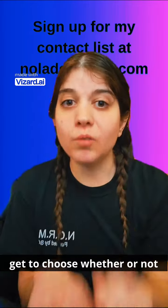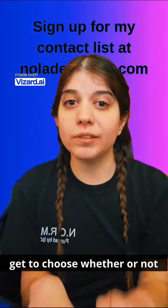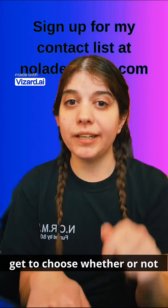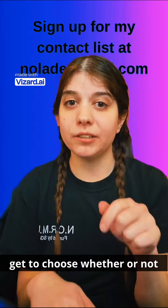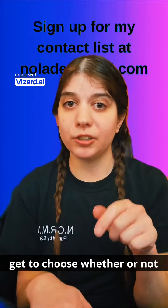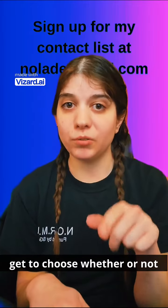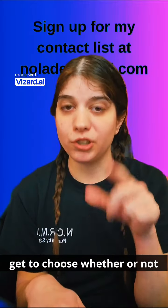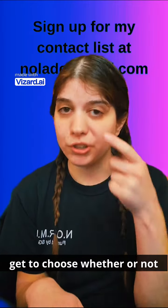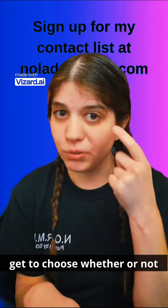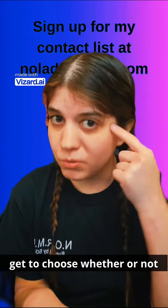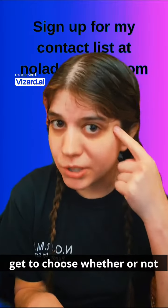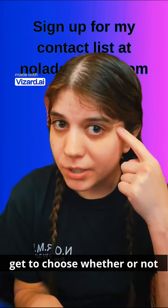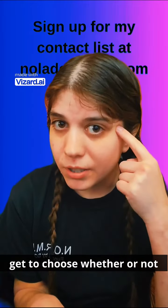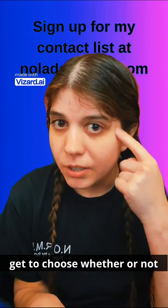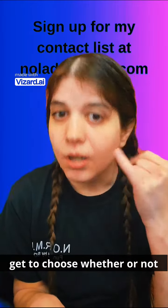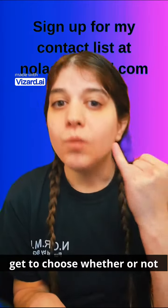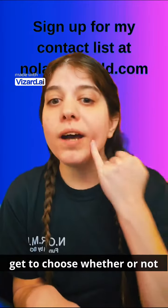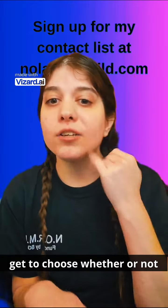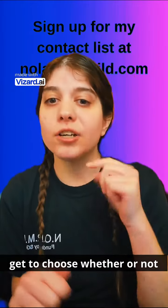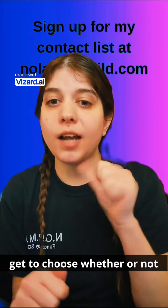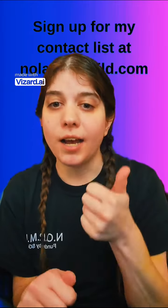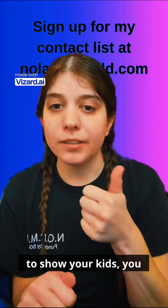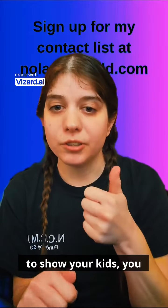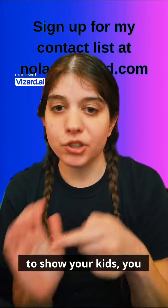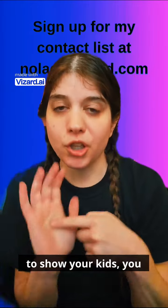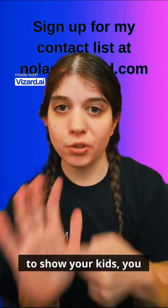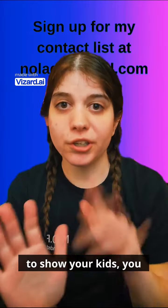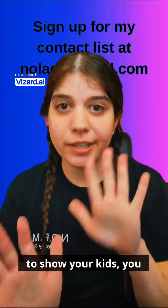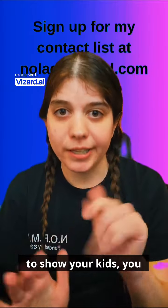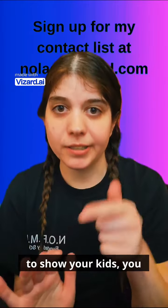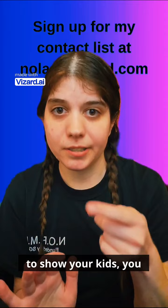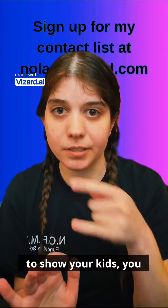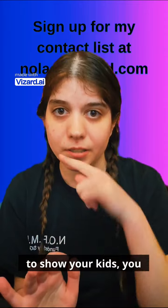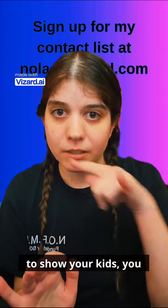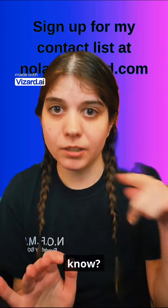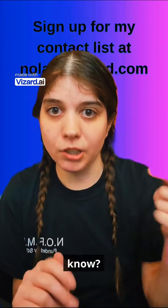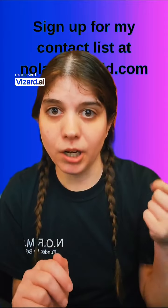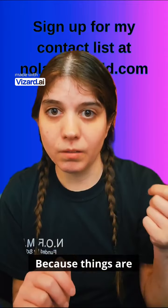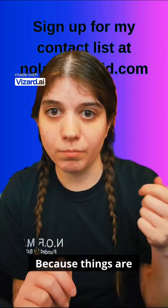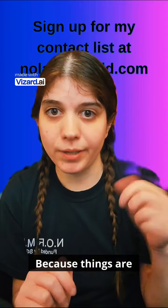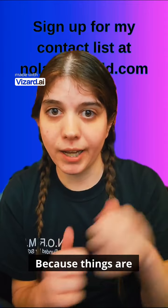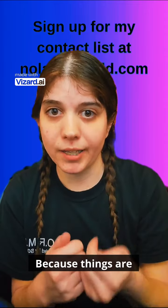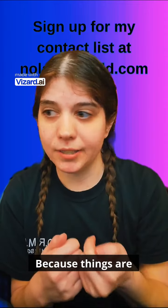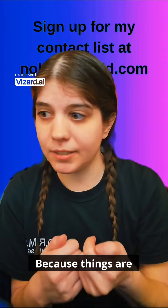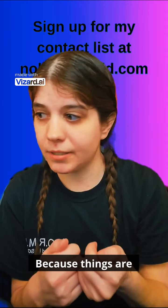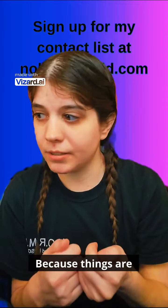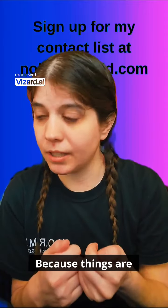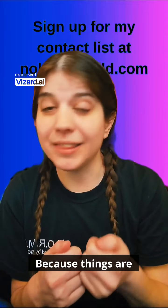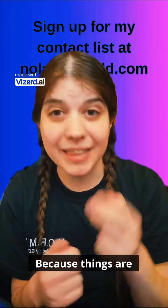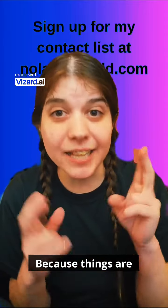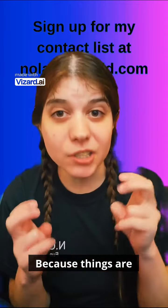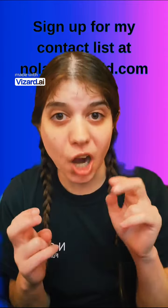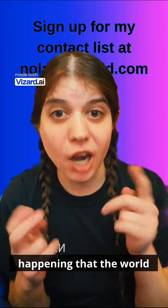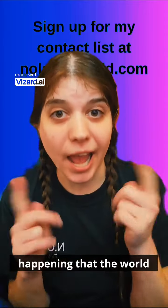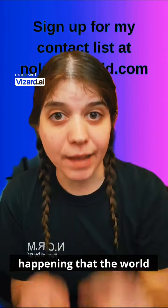get to choose whether or not to show your kids, you know, because things are